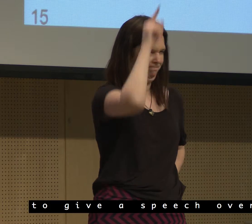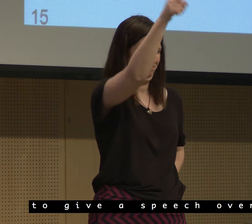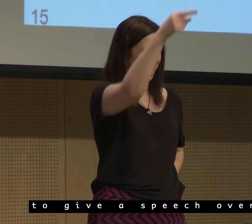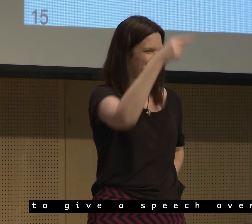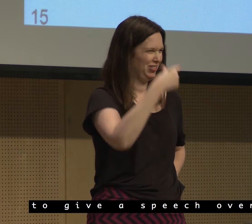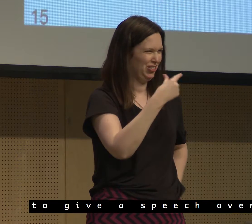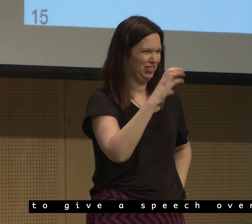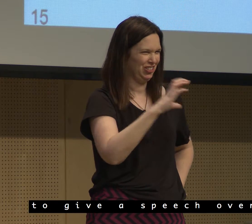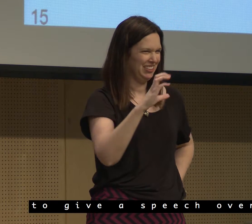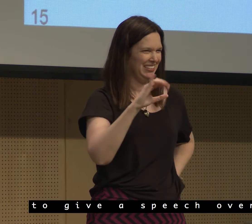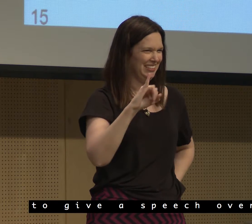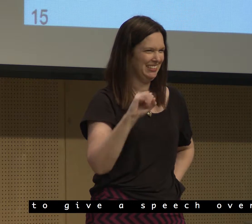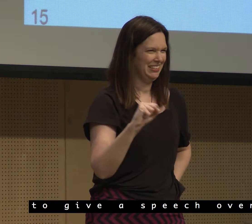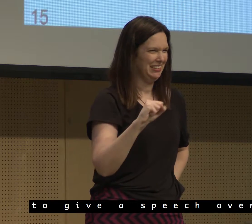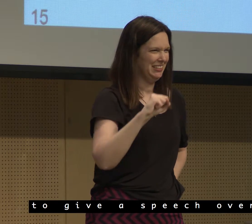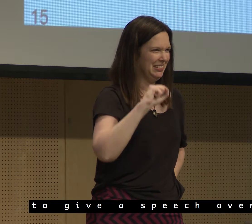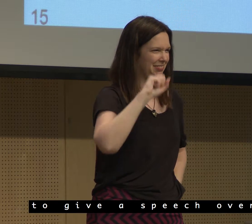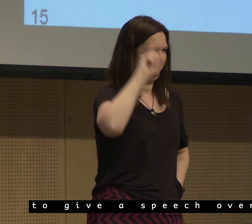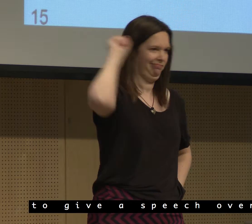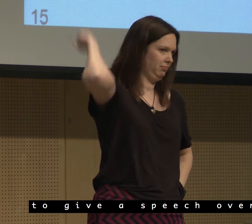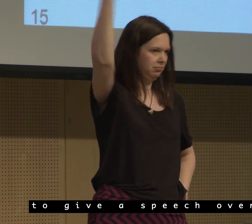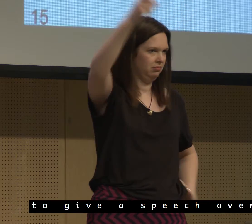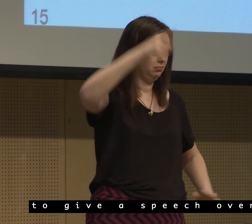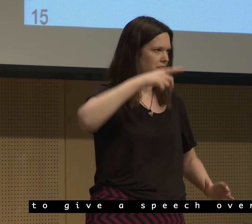2007, to give a speech over